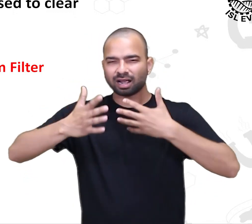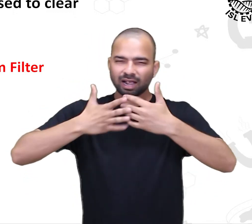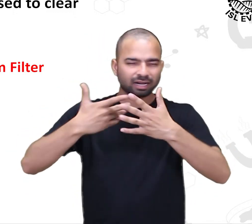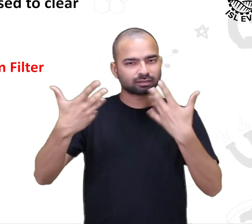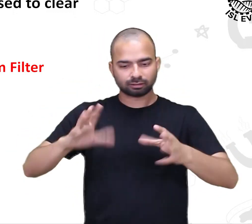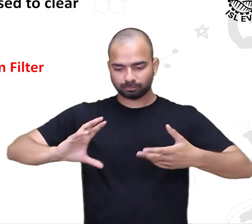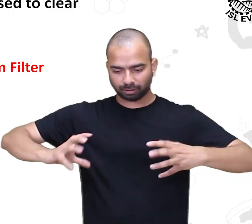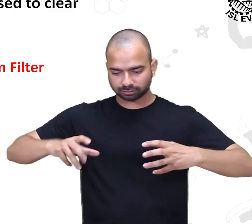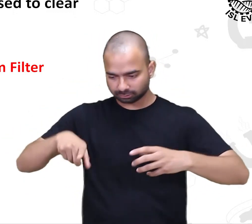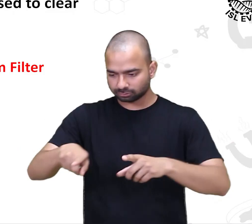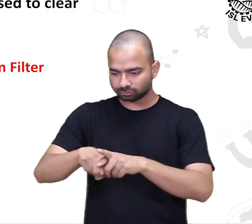pump filter.